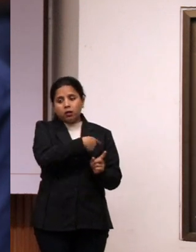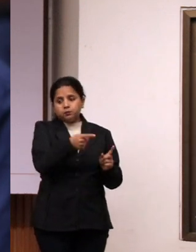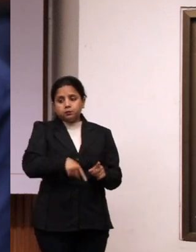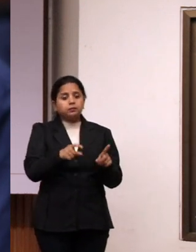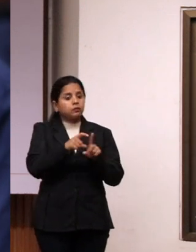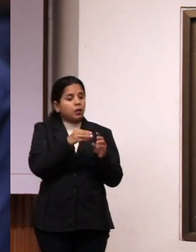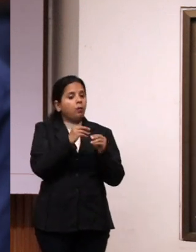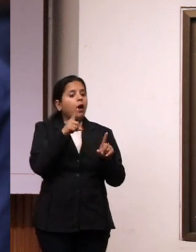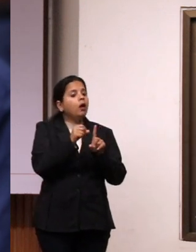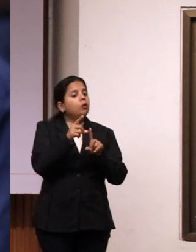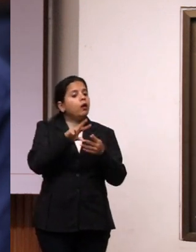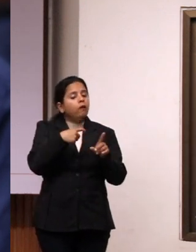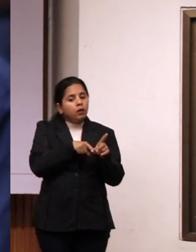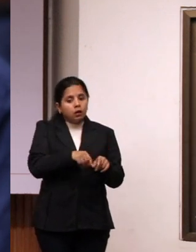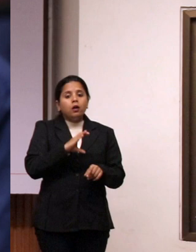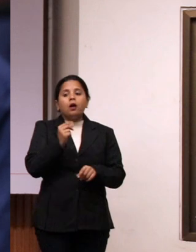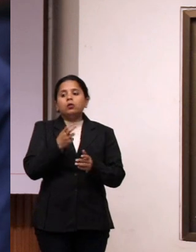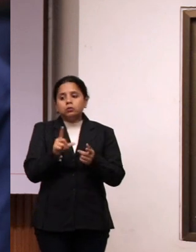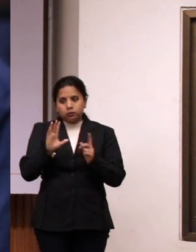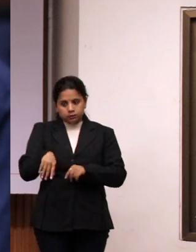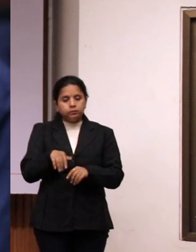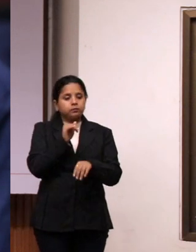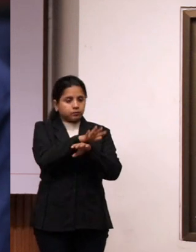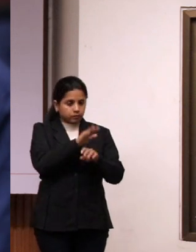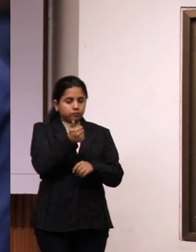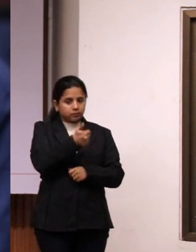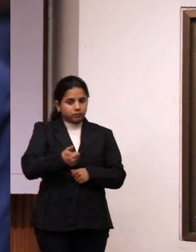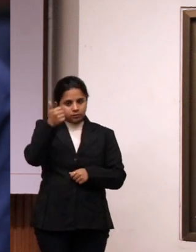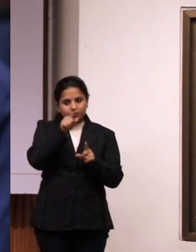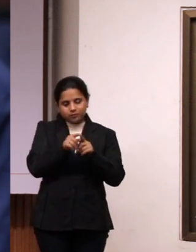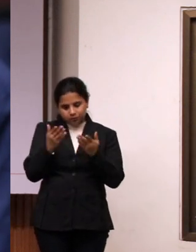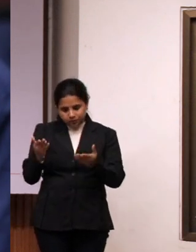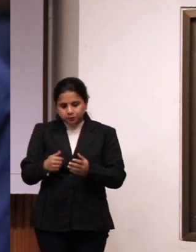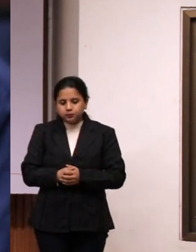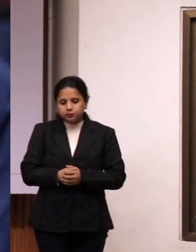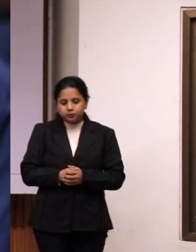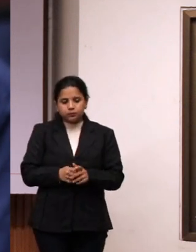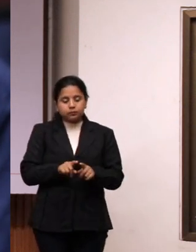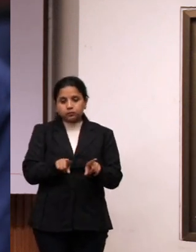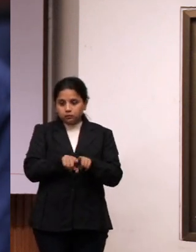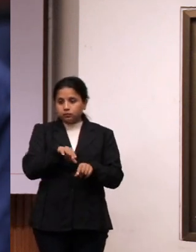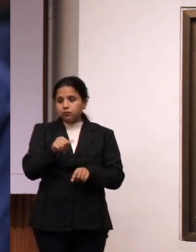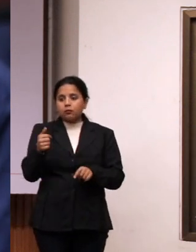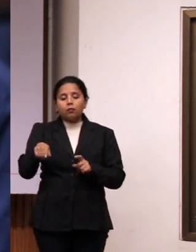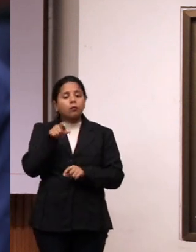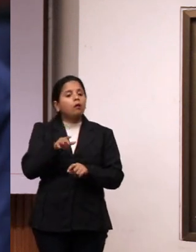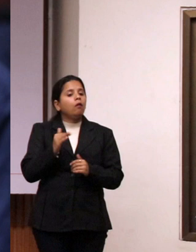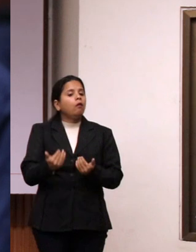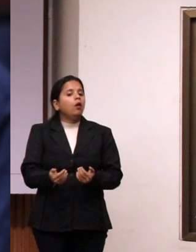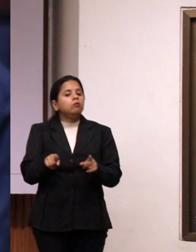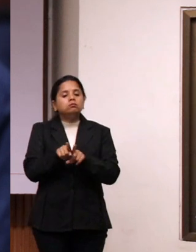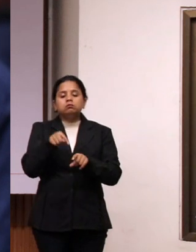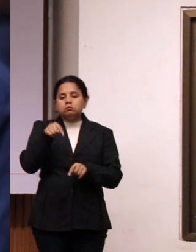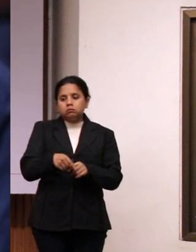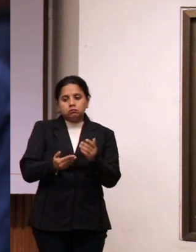Delhi Biodiversity Council also, headed by, so that's one. And so the court is taking that today also